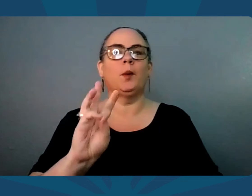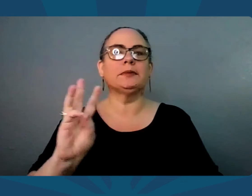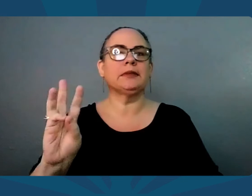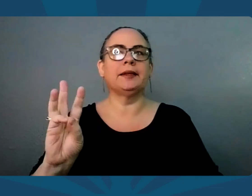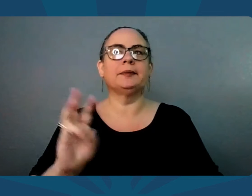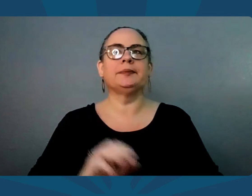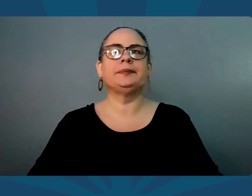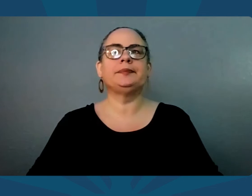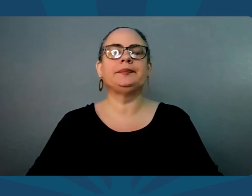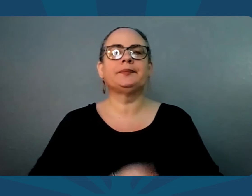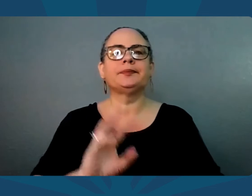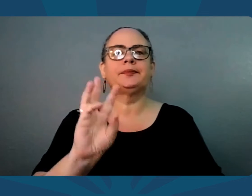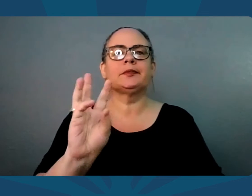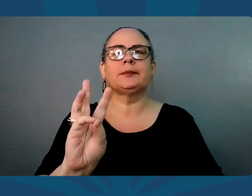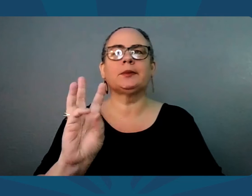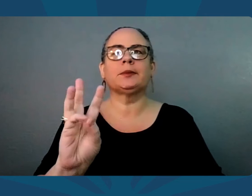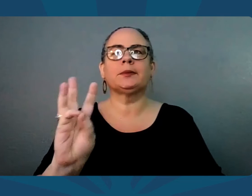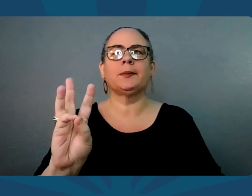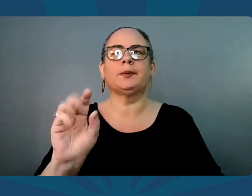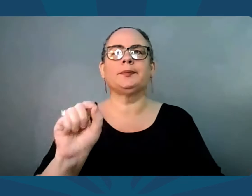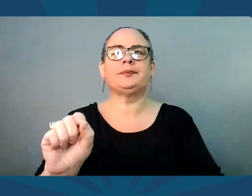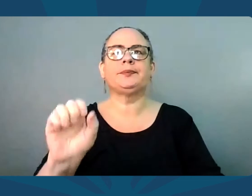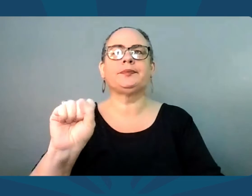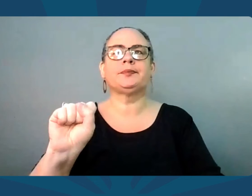traditional. Website